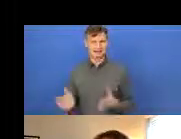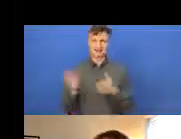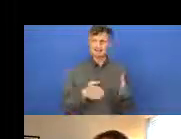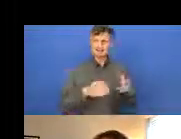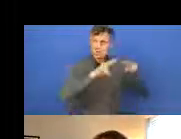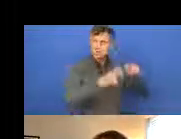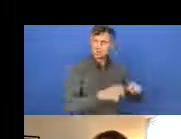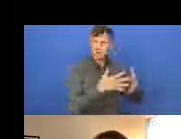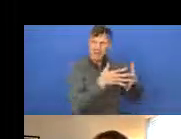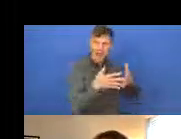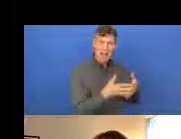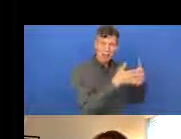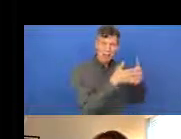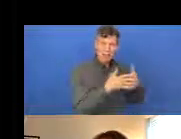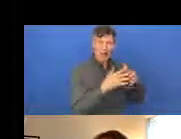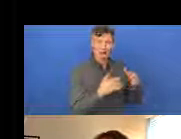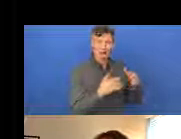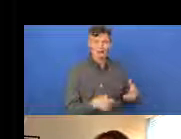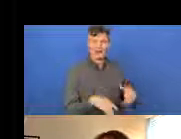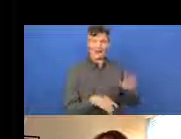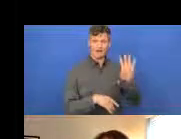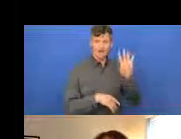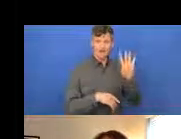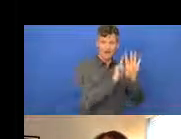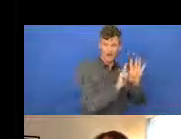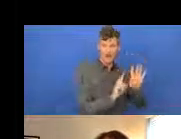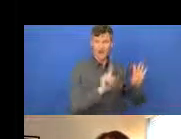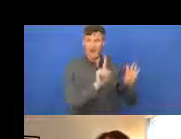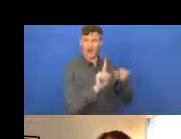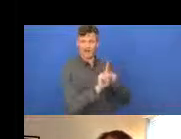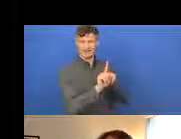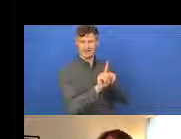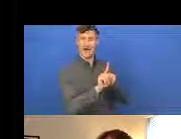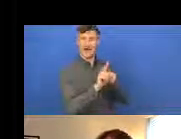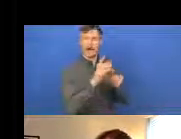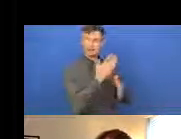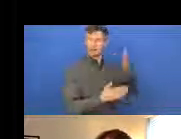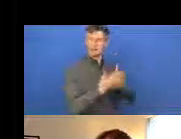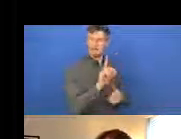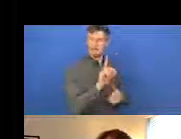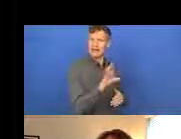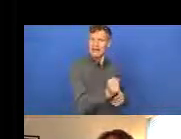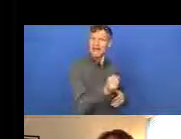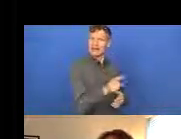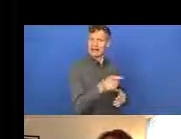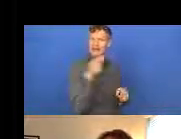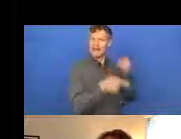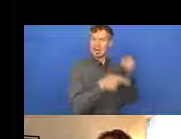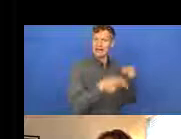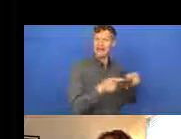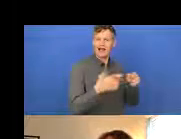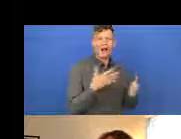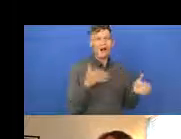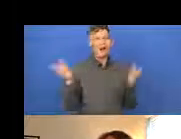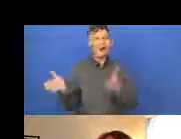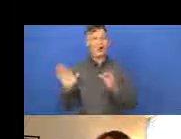4 primary students with disabilities had experienced bullying compared to just 15% of their non-disabled peers. At the secondary